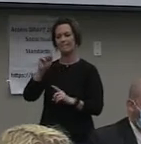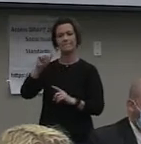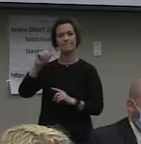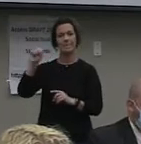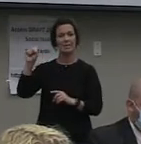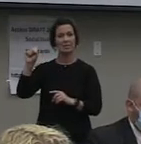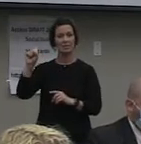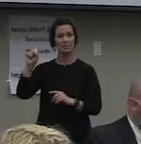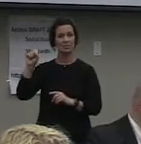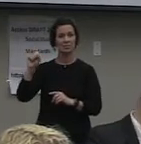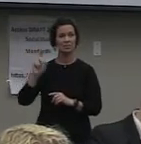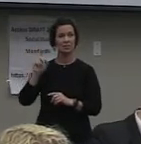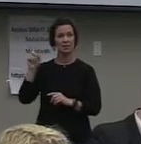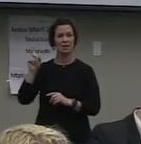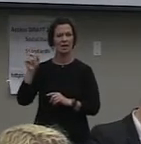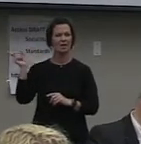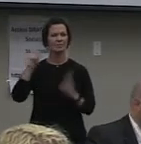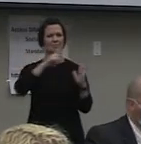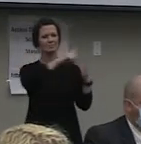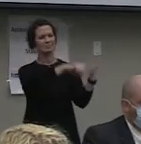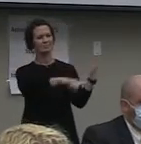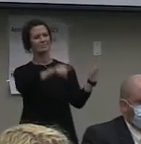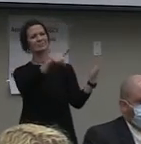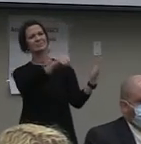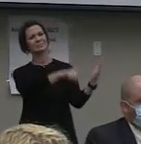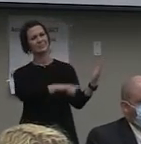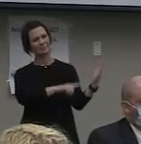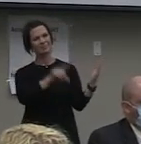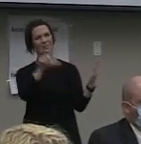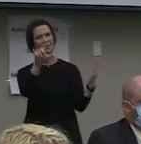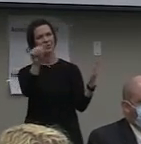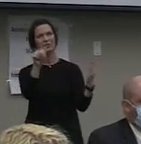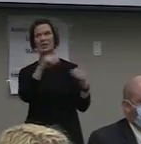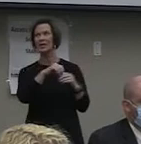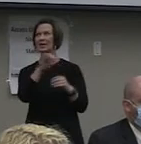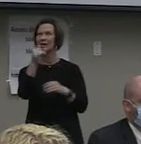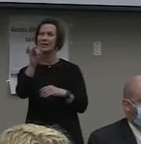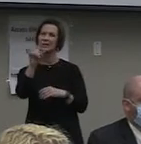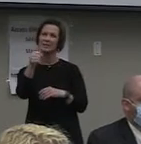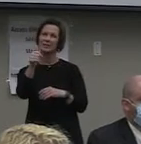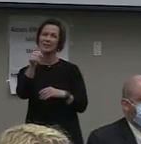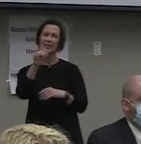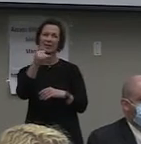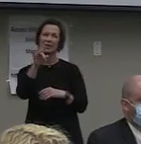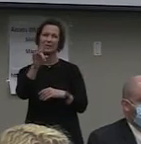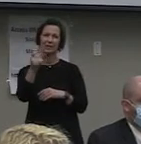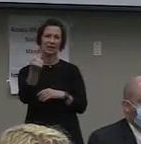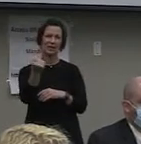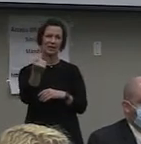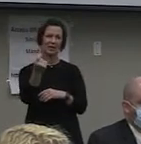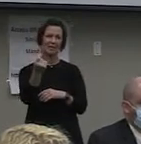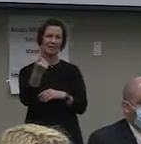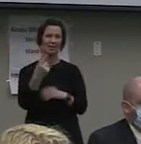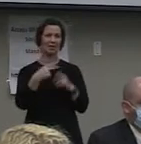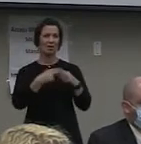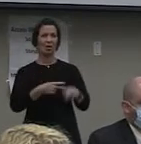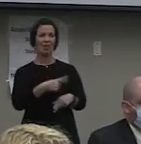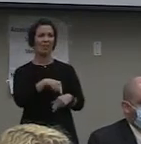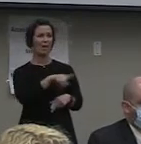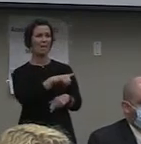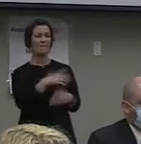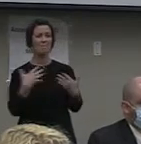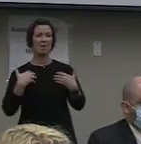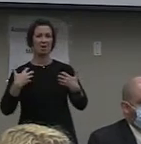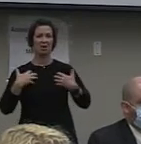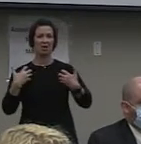Massachusetts ridiculed the people of Louisiana, this is in, I guess, 1810, 1811, as being just monkeys and barbarians,